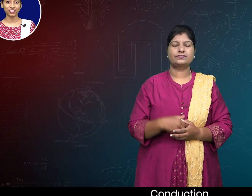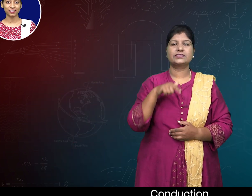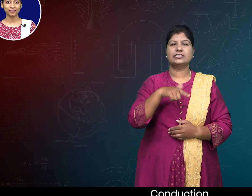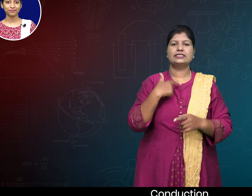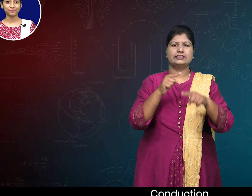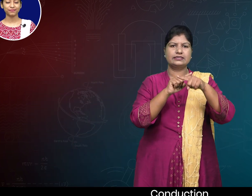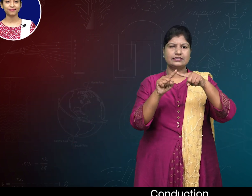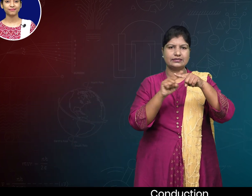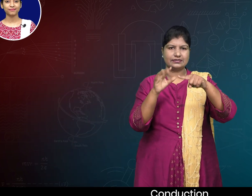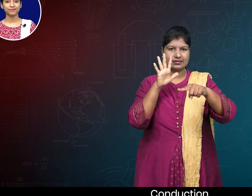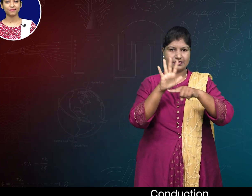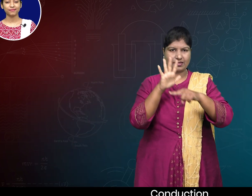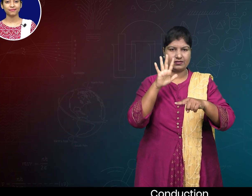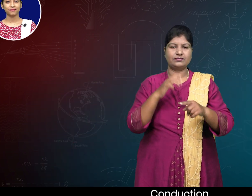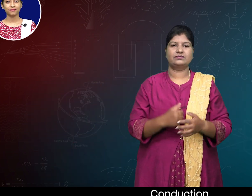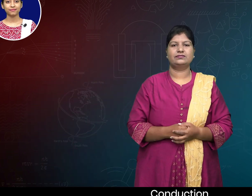Conduction.